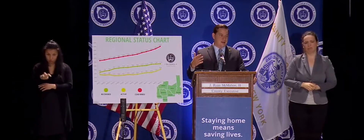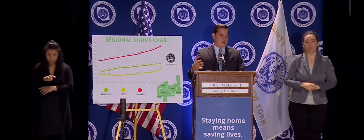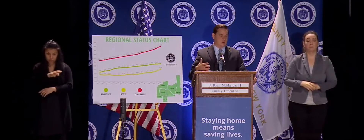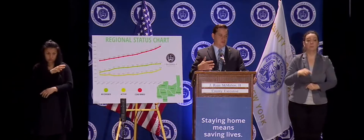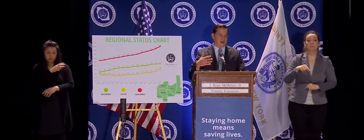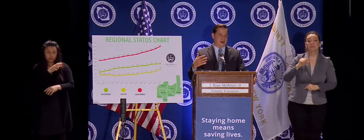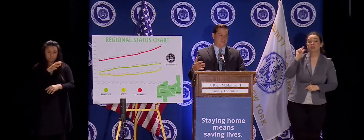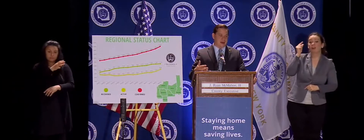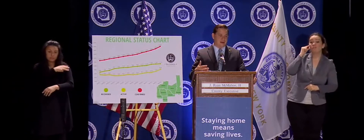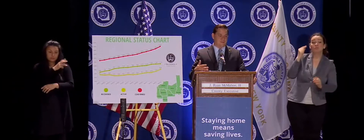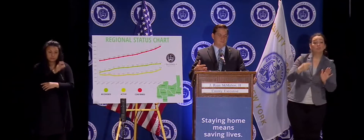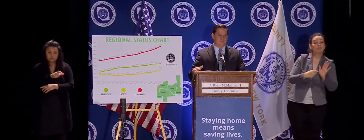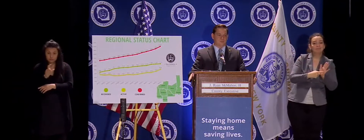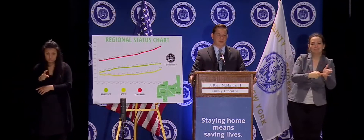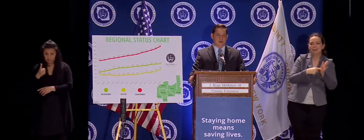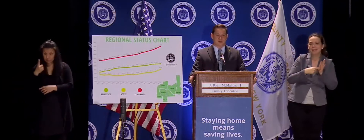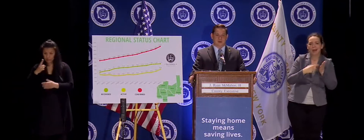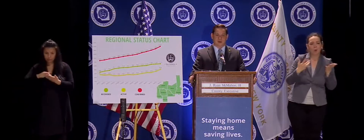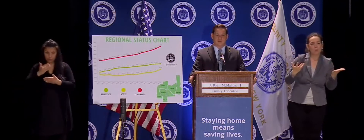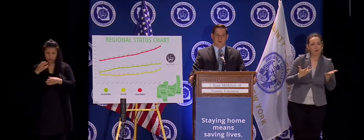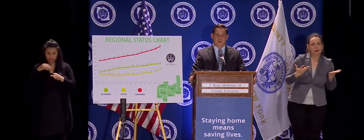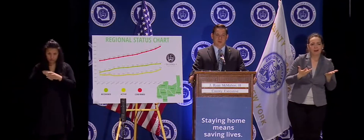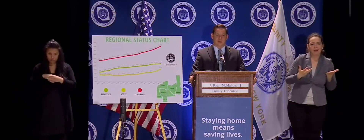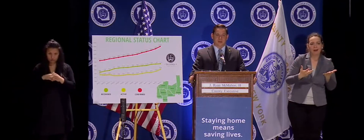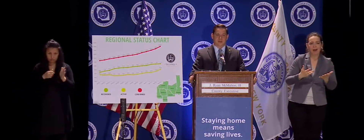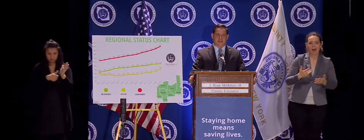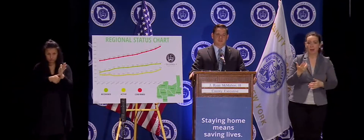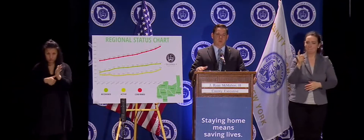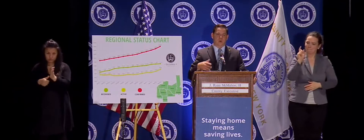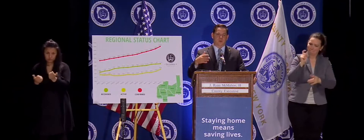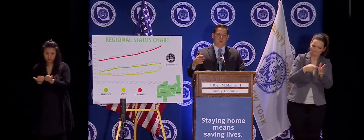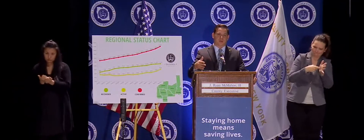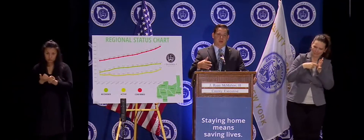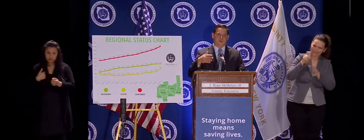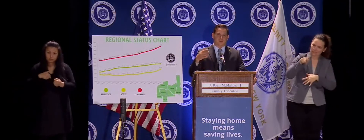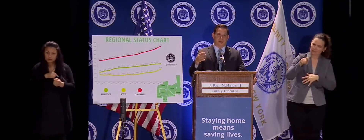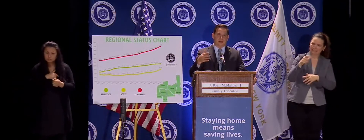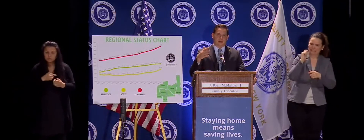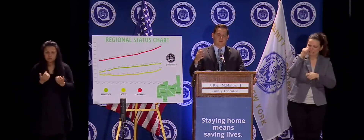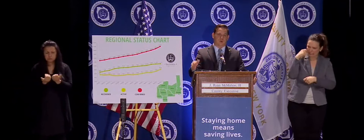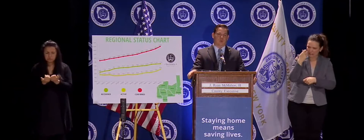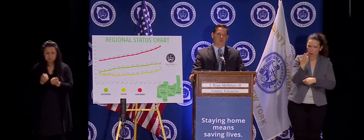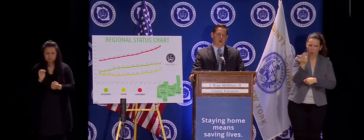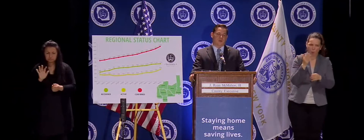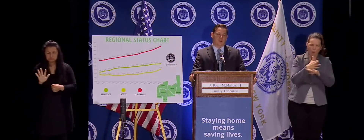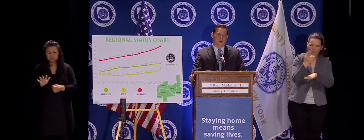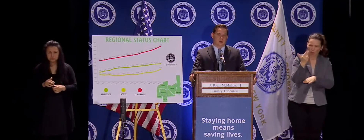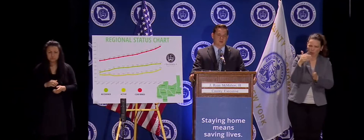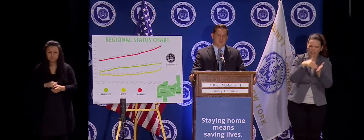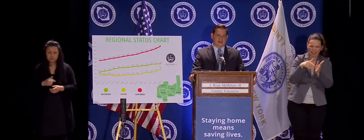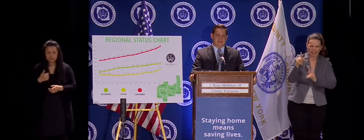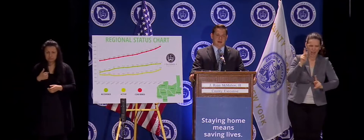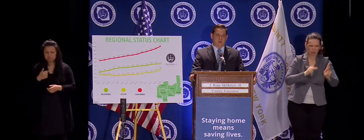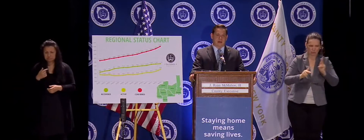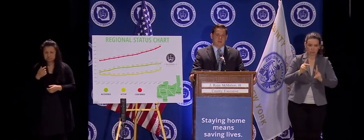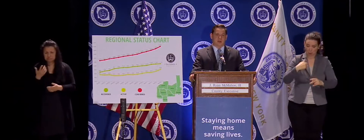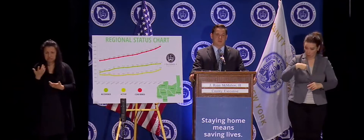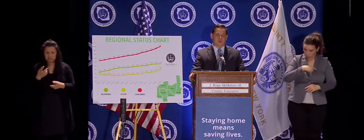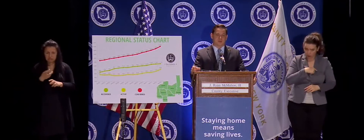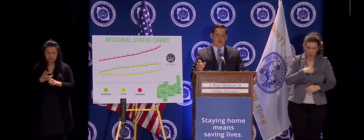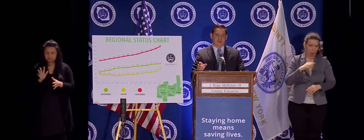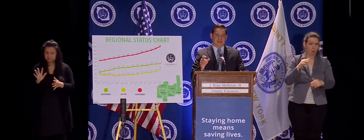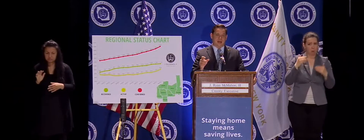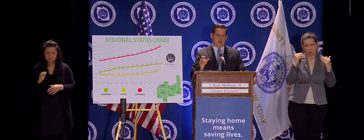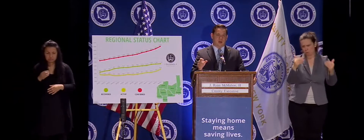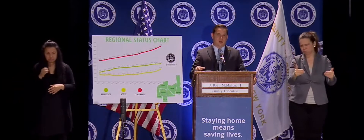day that we've gotten back and have been doing, that's more than what the governor is mandating for a restart. So that's not a problem. Our